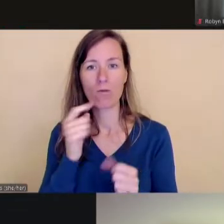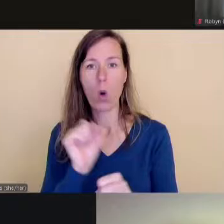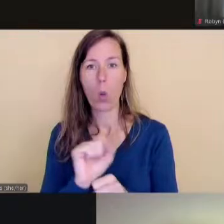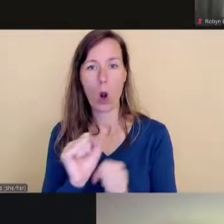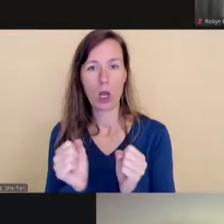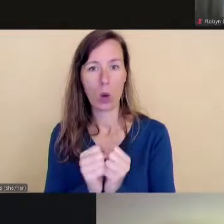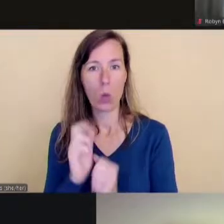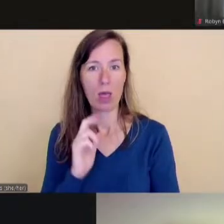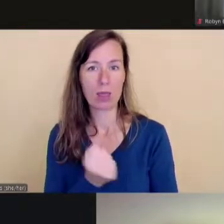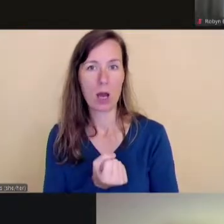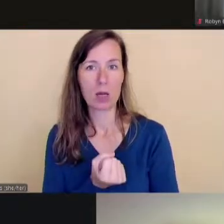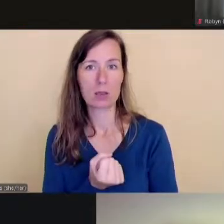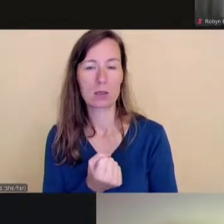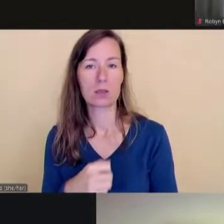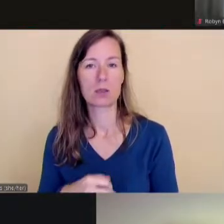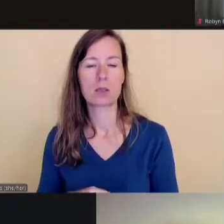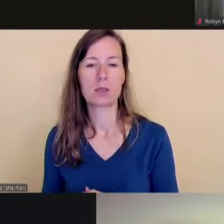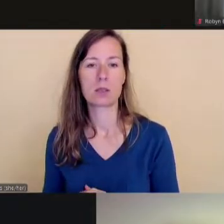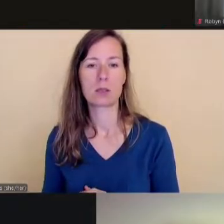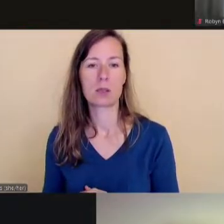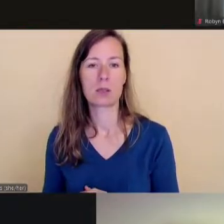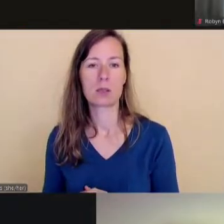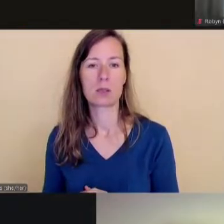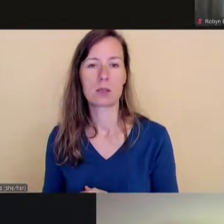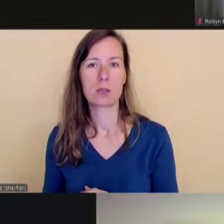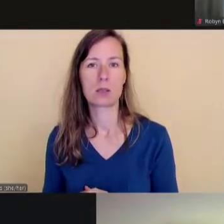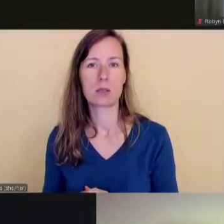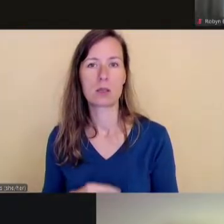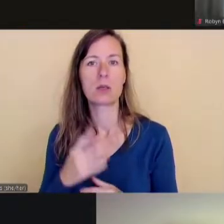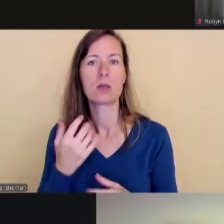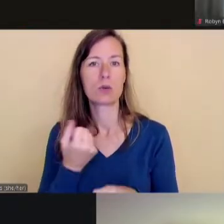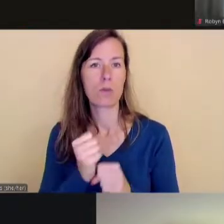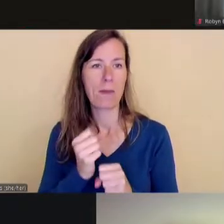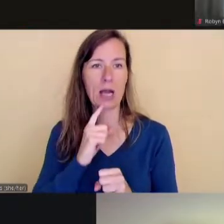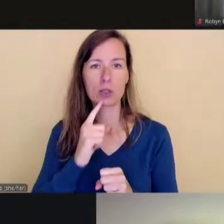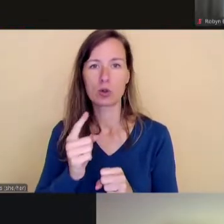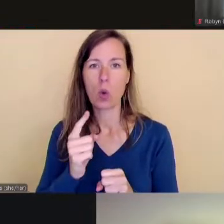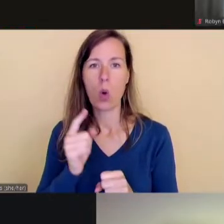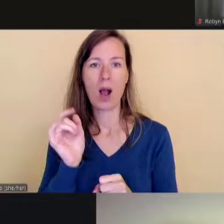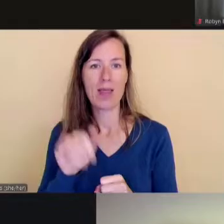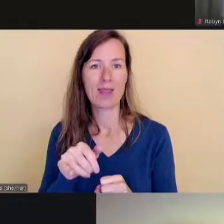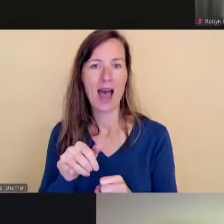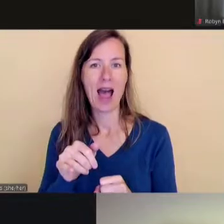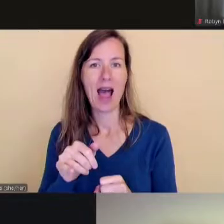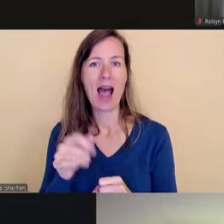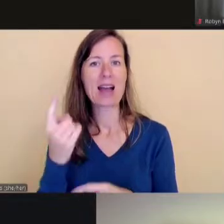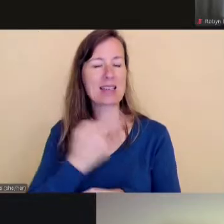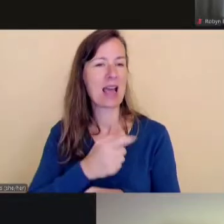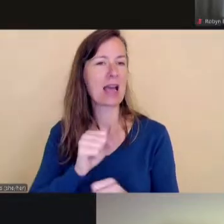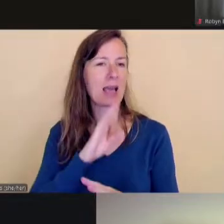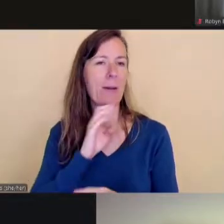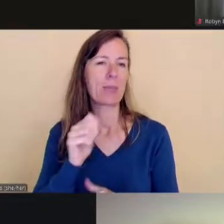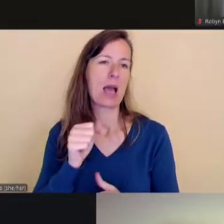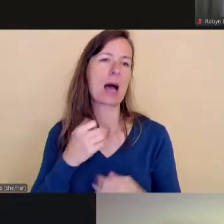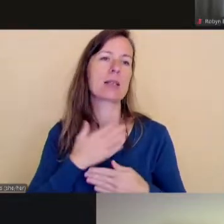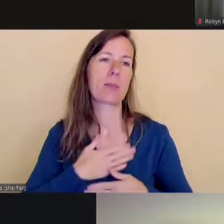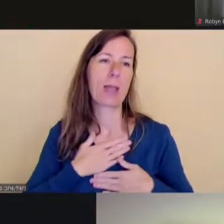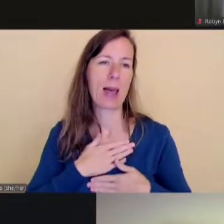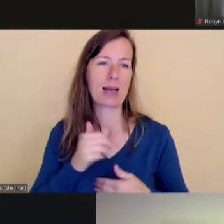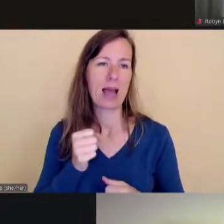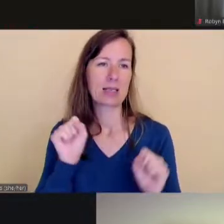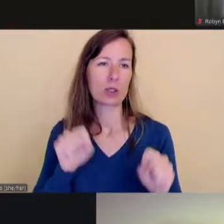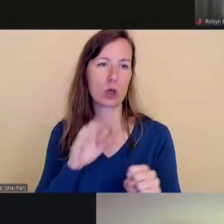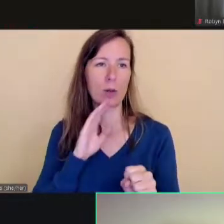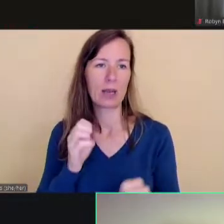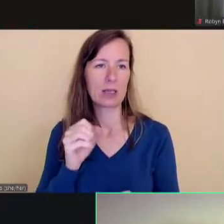us to make sure that that day can be as pleasant as it was. So thank you so